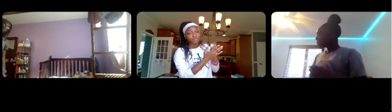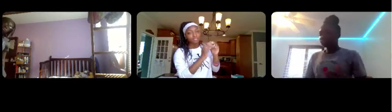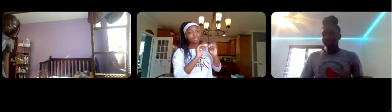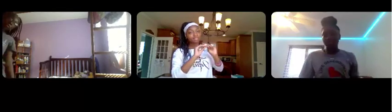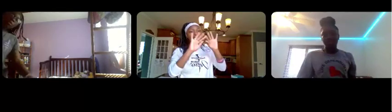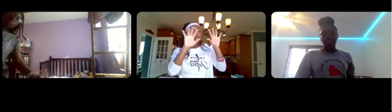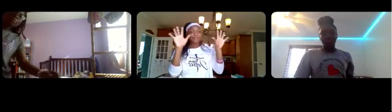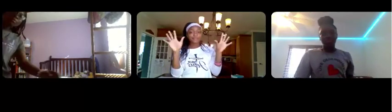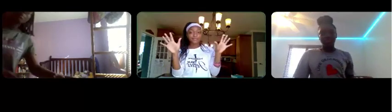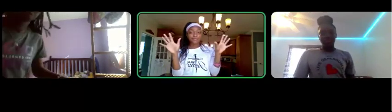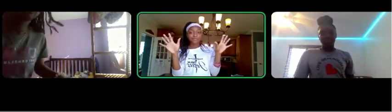clear.